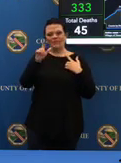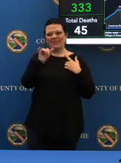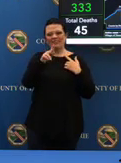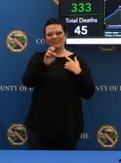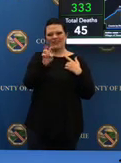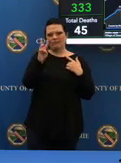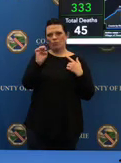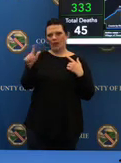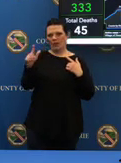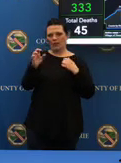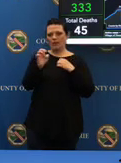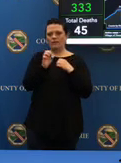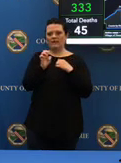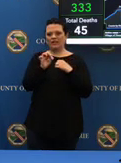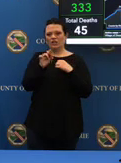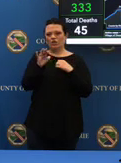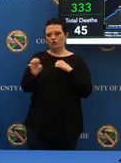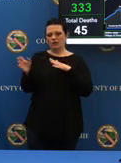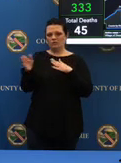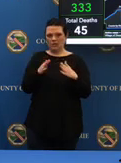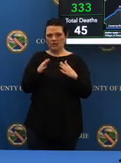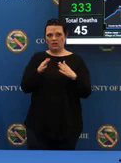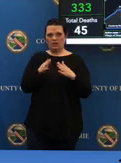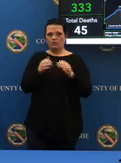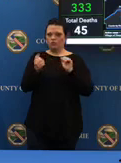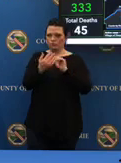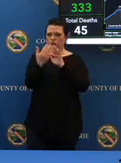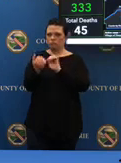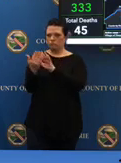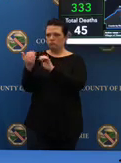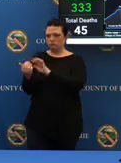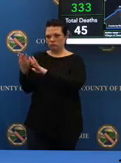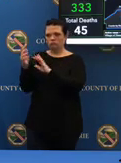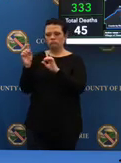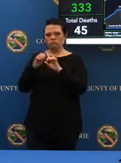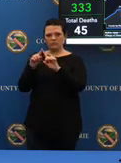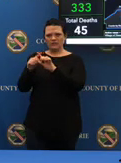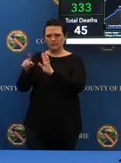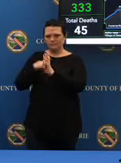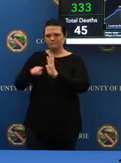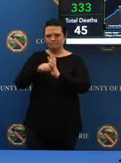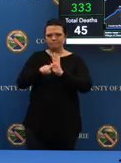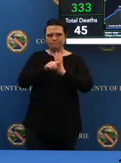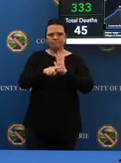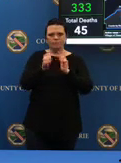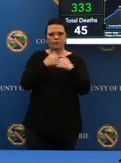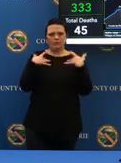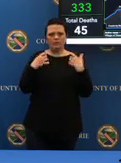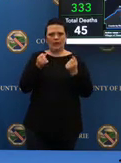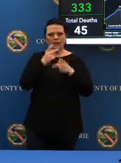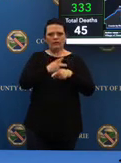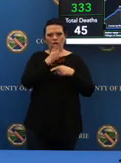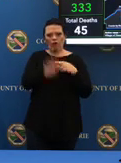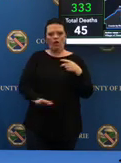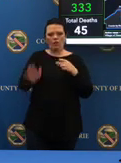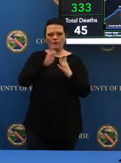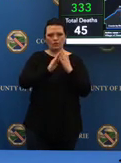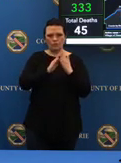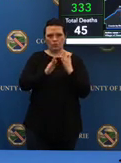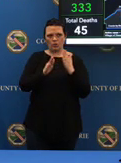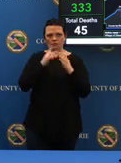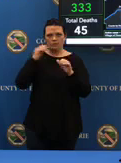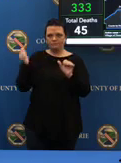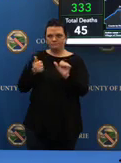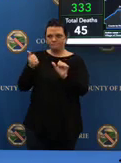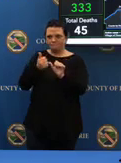plan, which is to address inequities associated with healthcare provisions across our community by going after